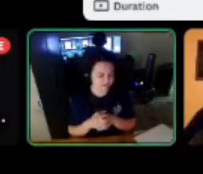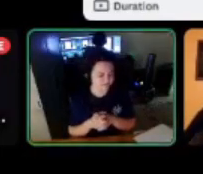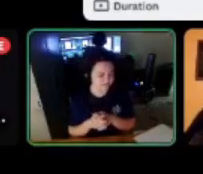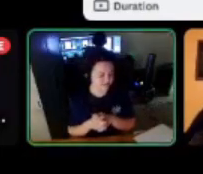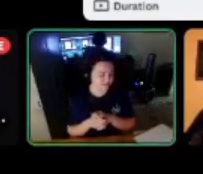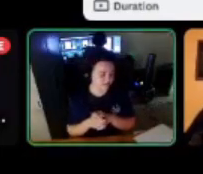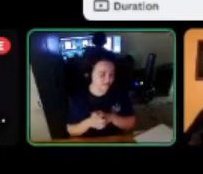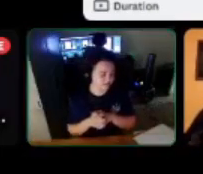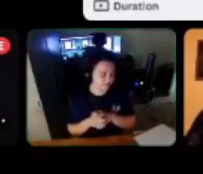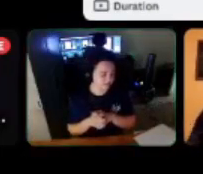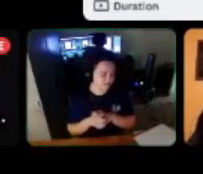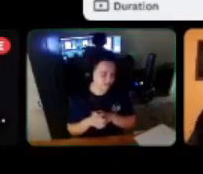me think.